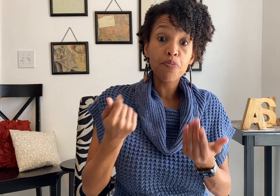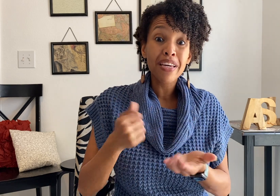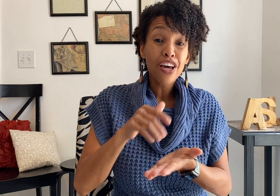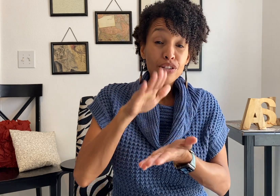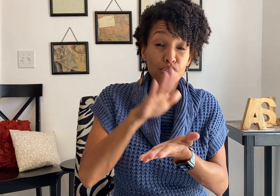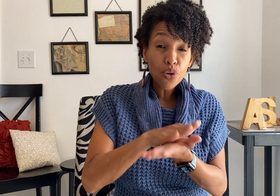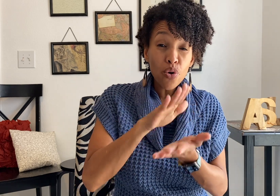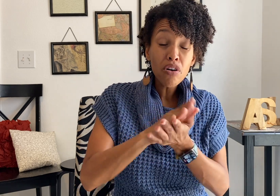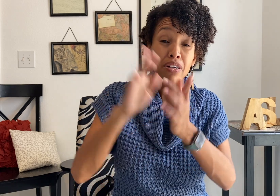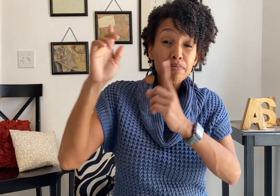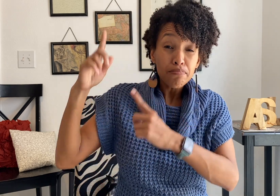be school,